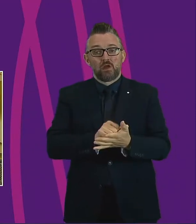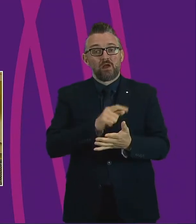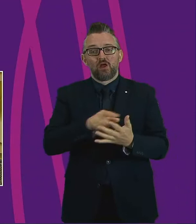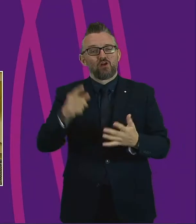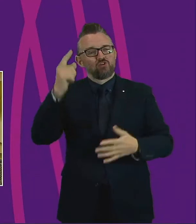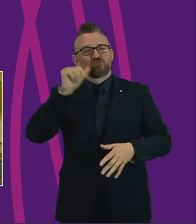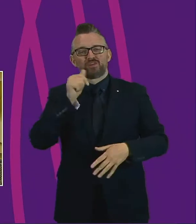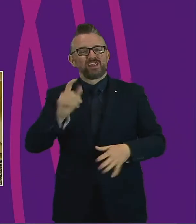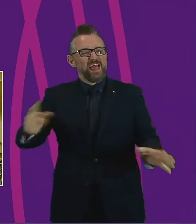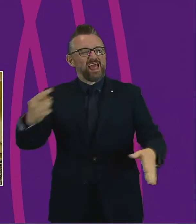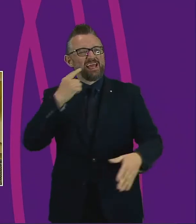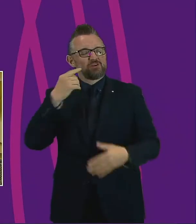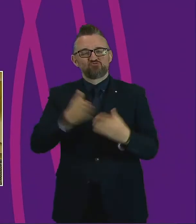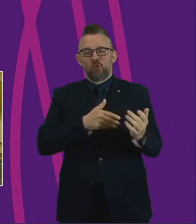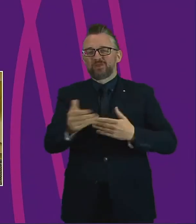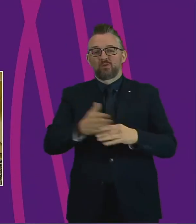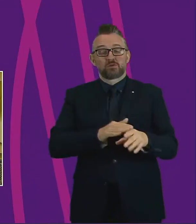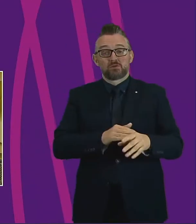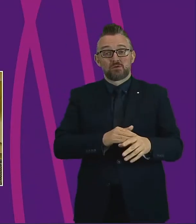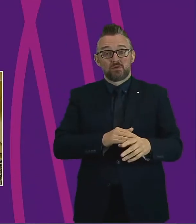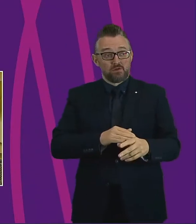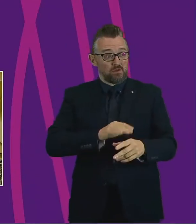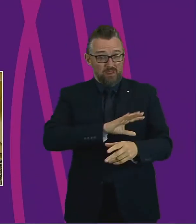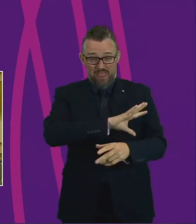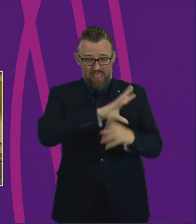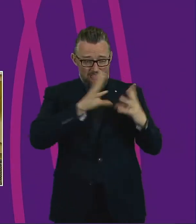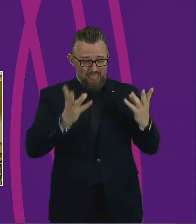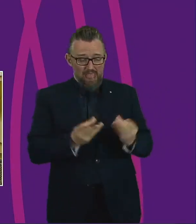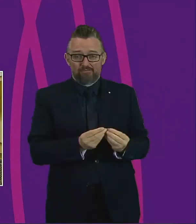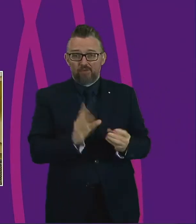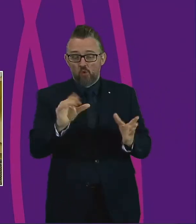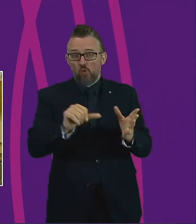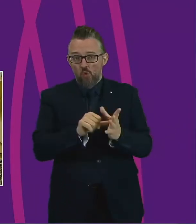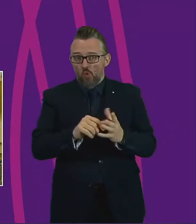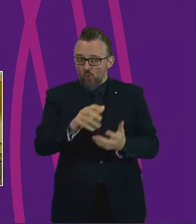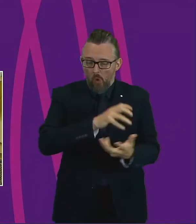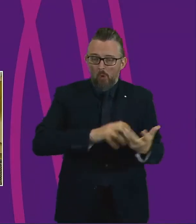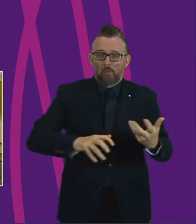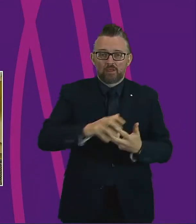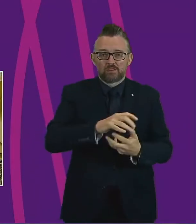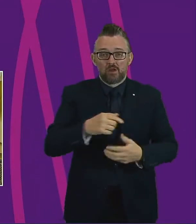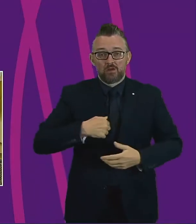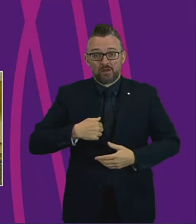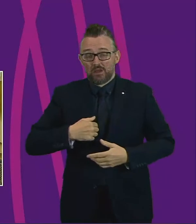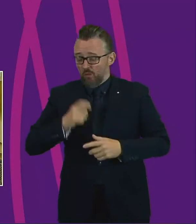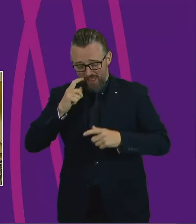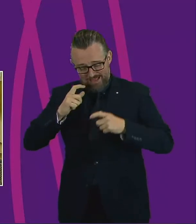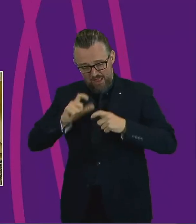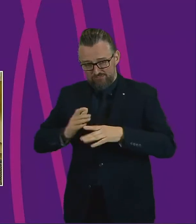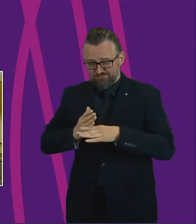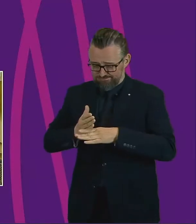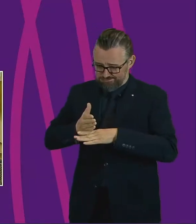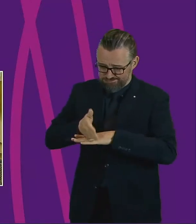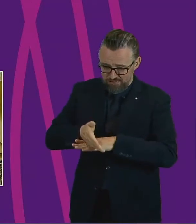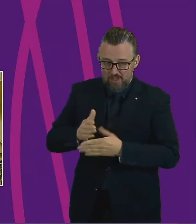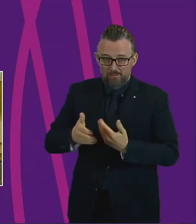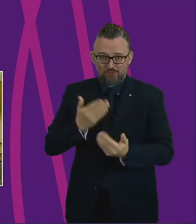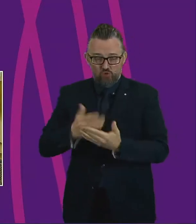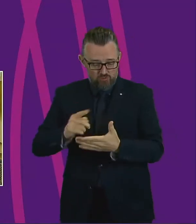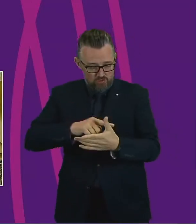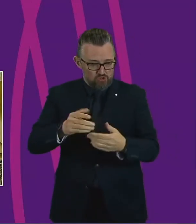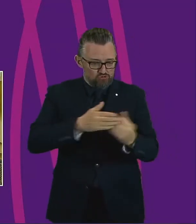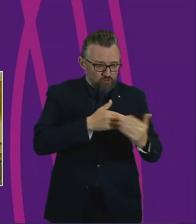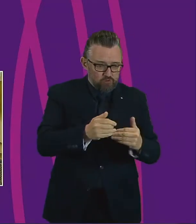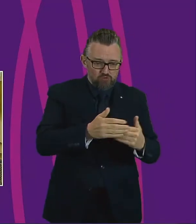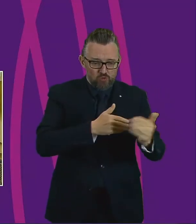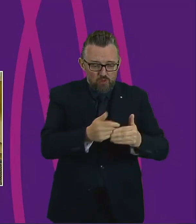simple, straightforward issues. No aspect of this virus is. And I'm just going to continue to get on with the hard work of trying to get through them and steer